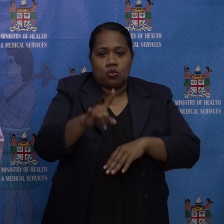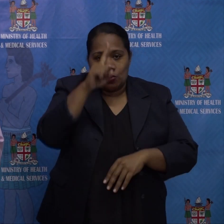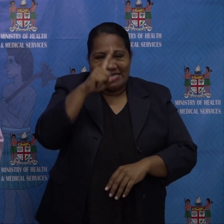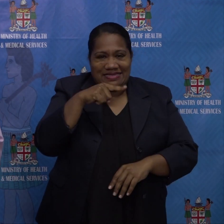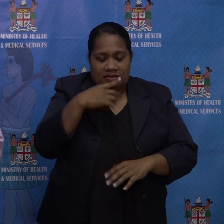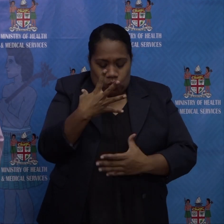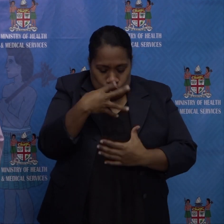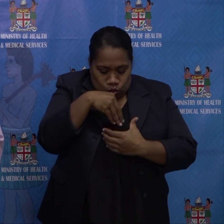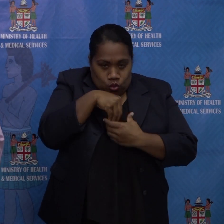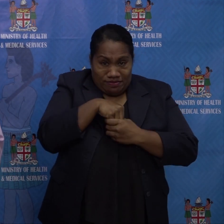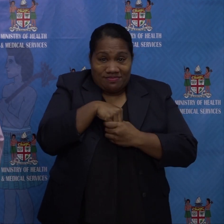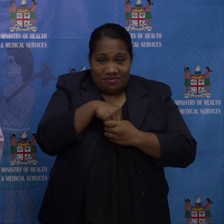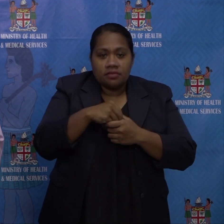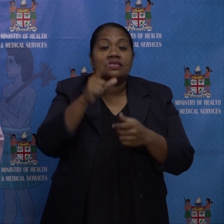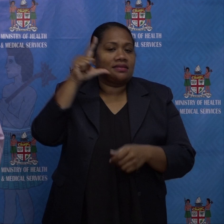since yesterday.